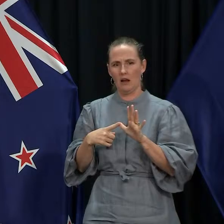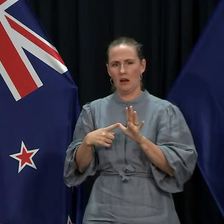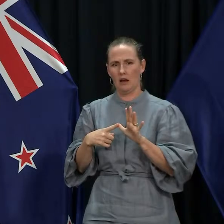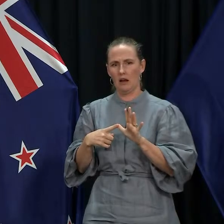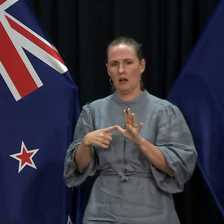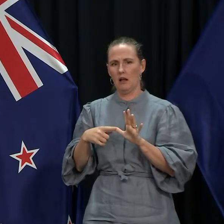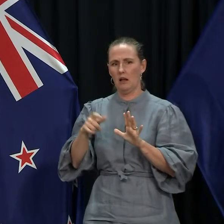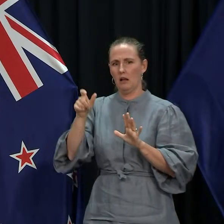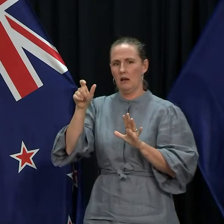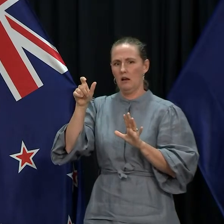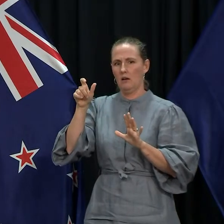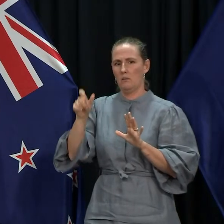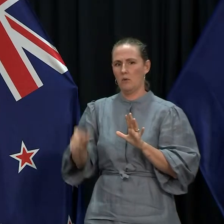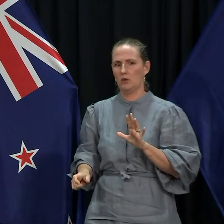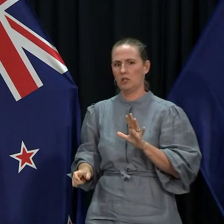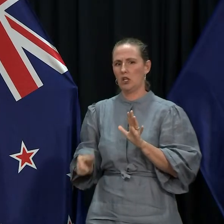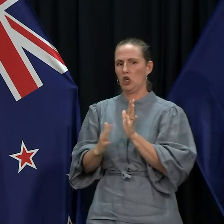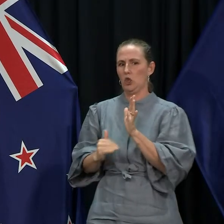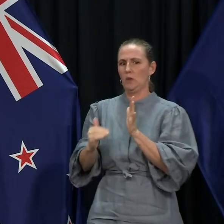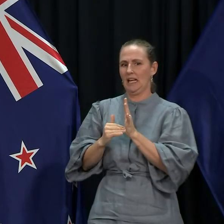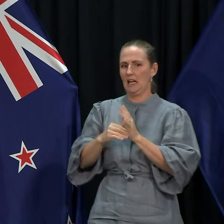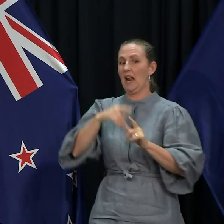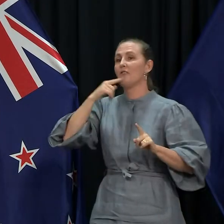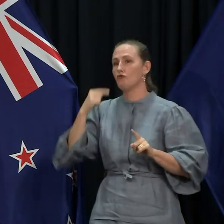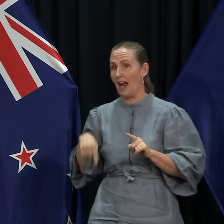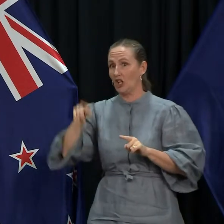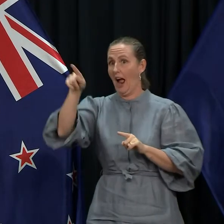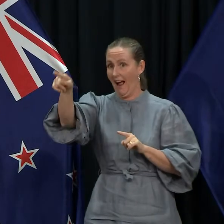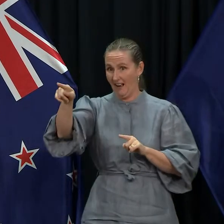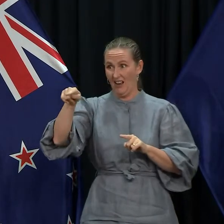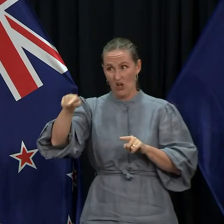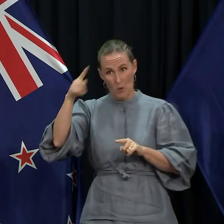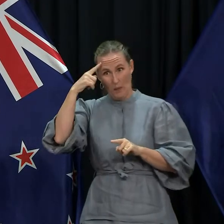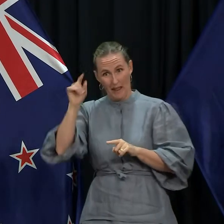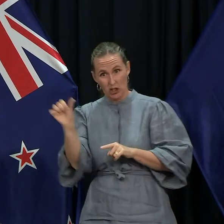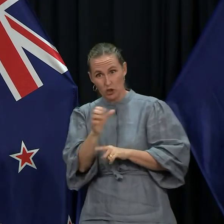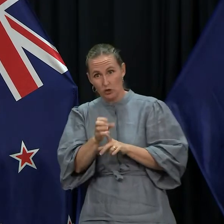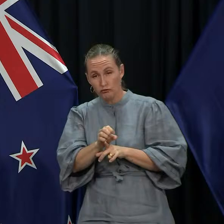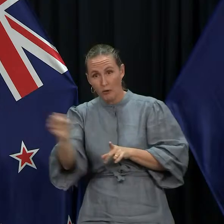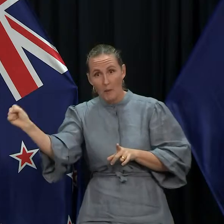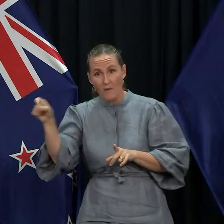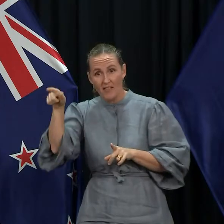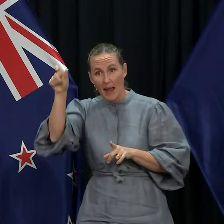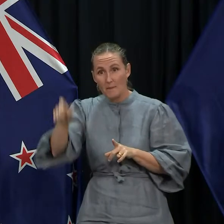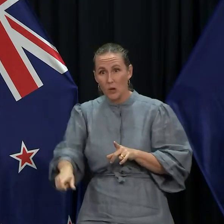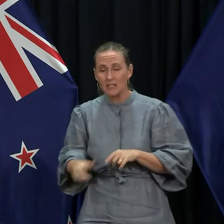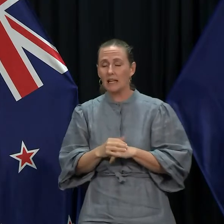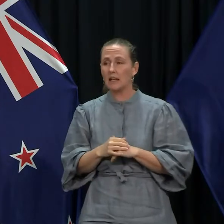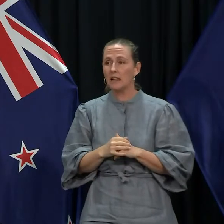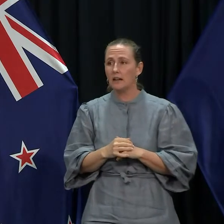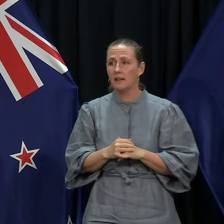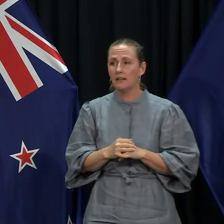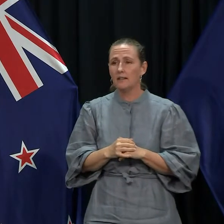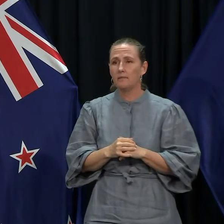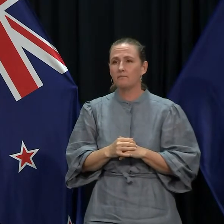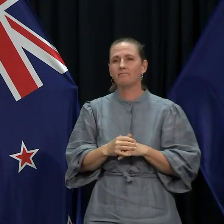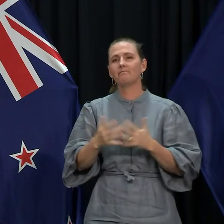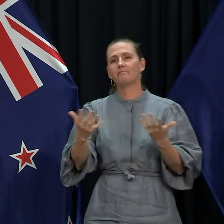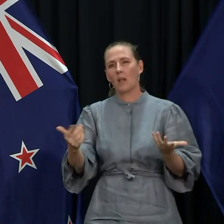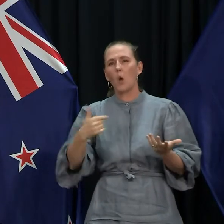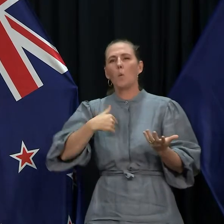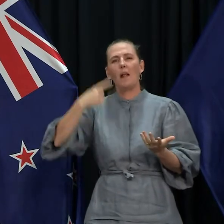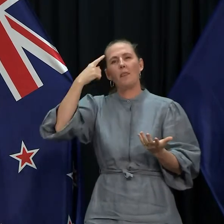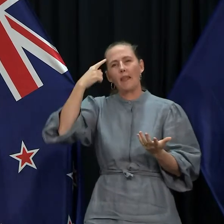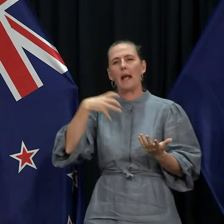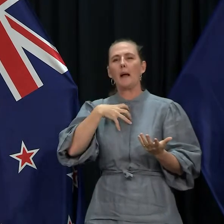concerns about. None of that would be true. It is an absolute option for us. It just so happens that we prioritise what we think are more impactful options at